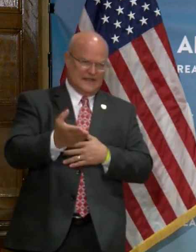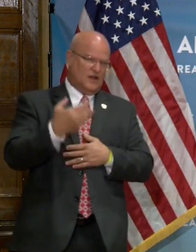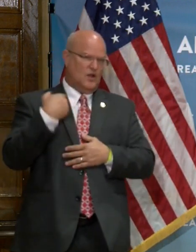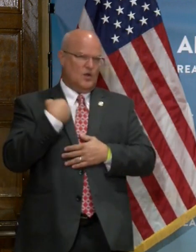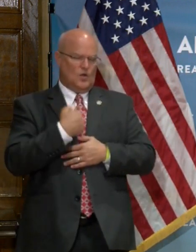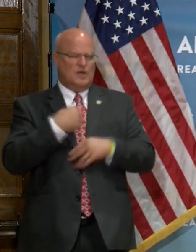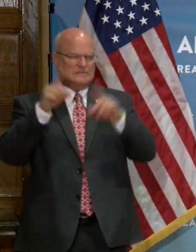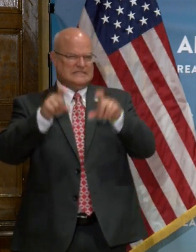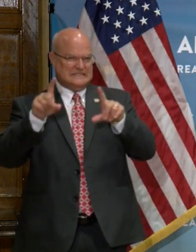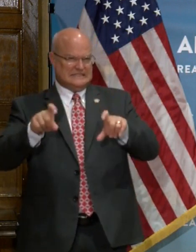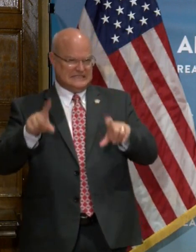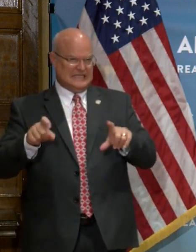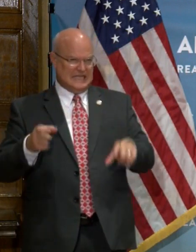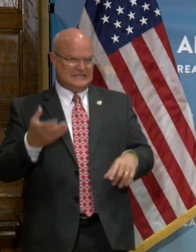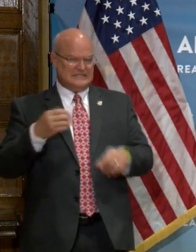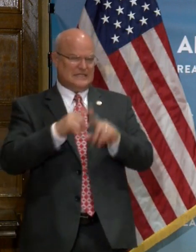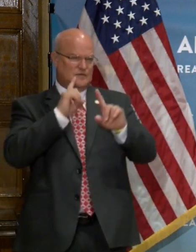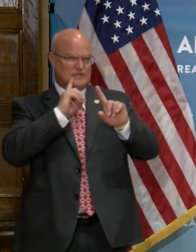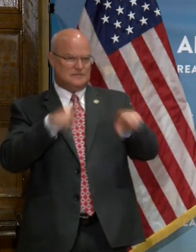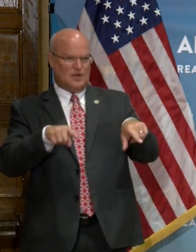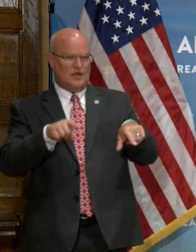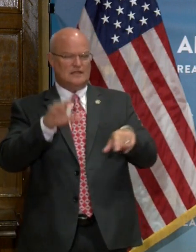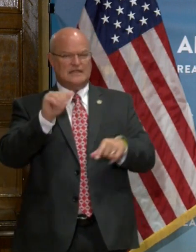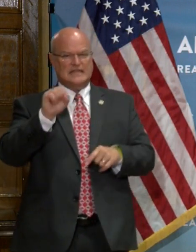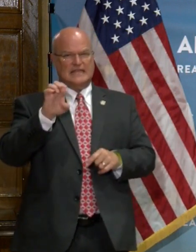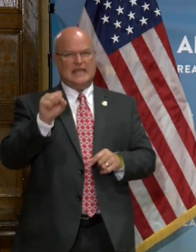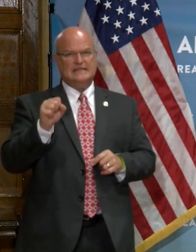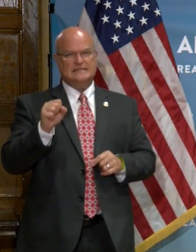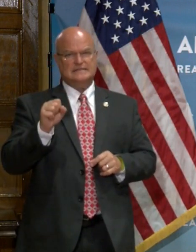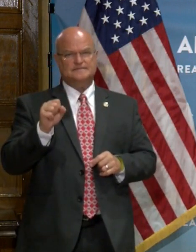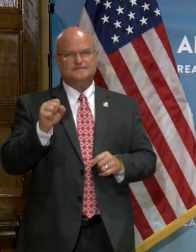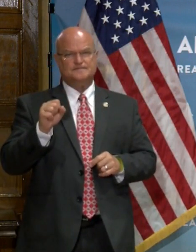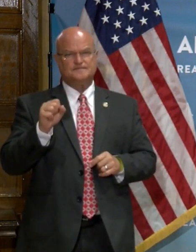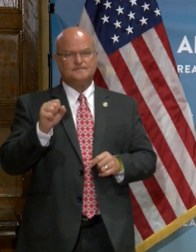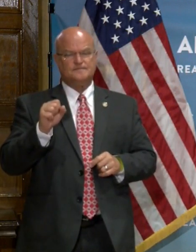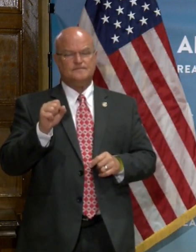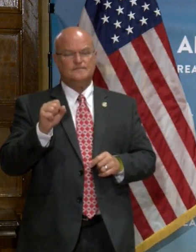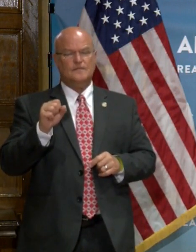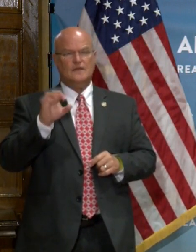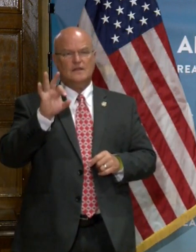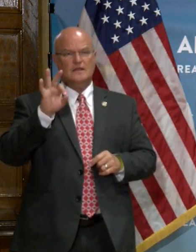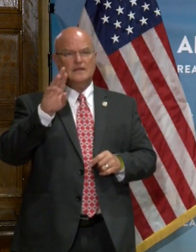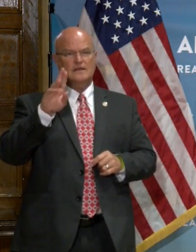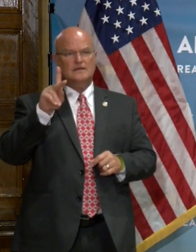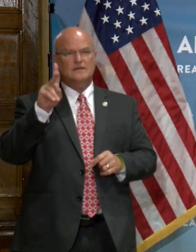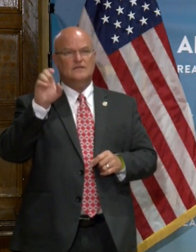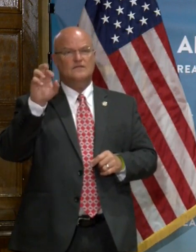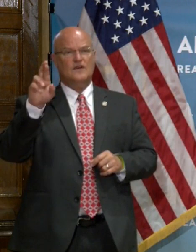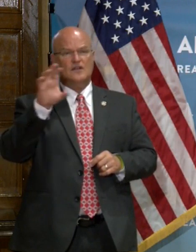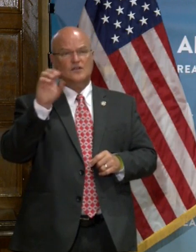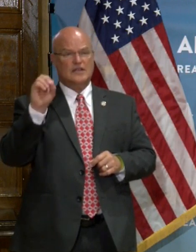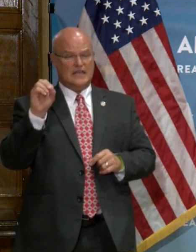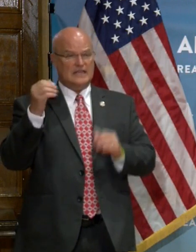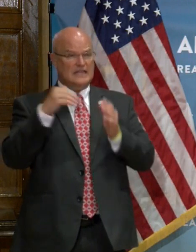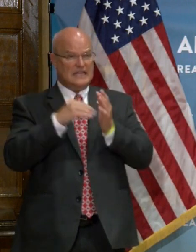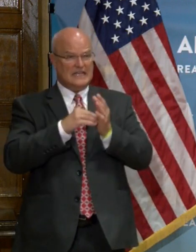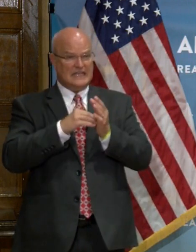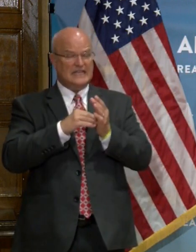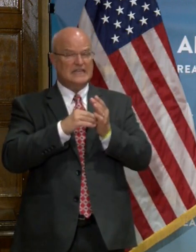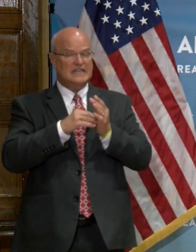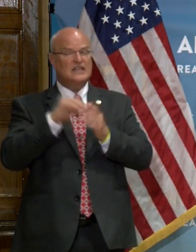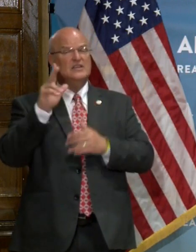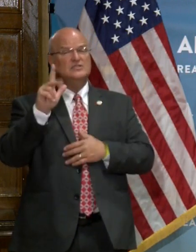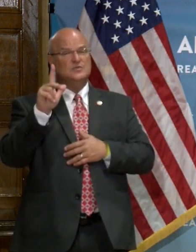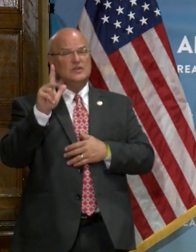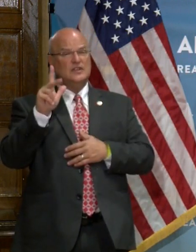we've been testing in response to cases there. In Faulkner County, again, it was